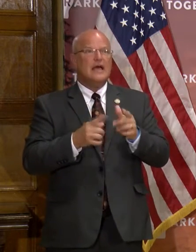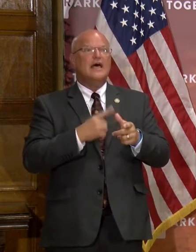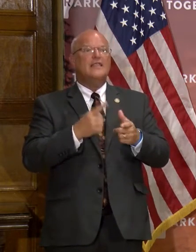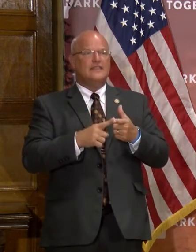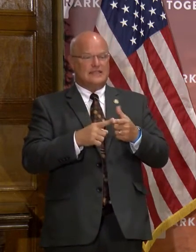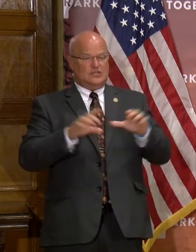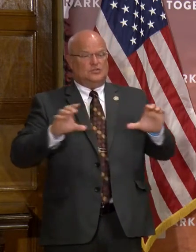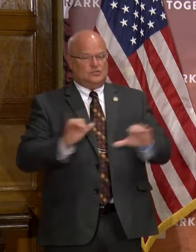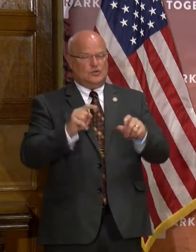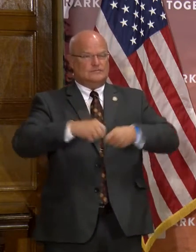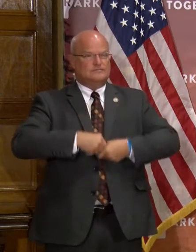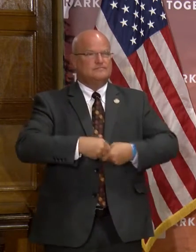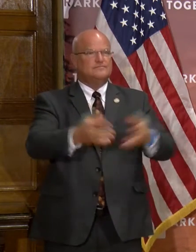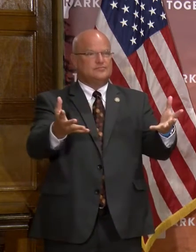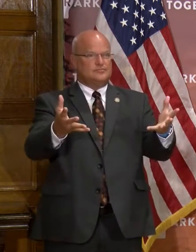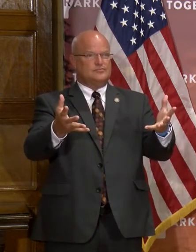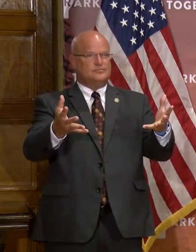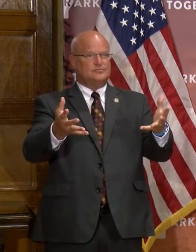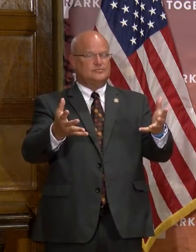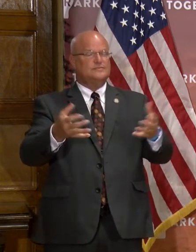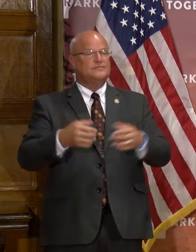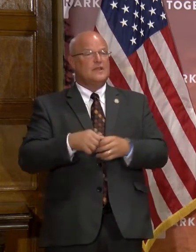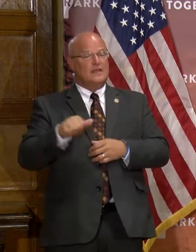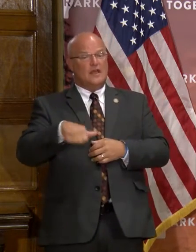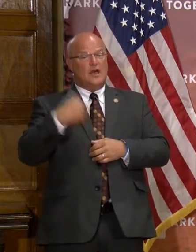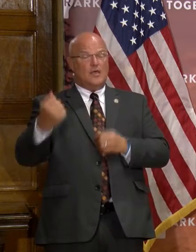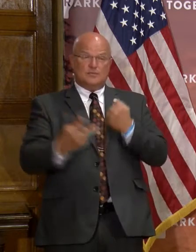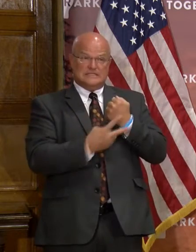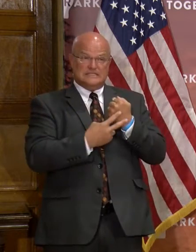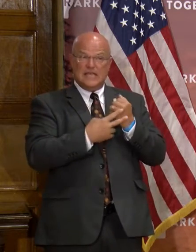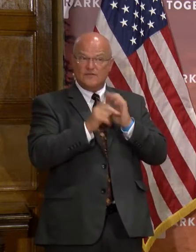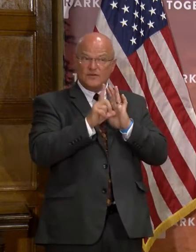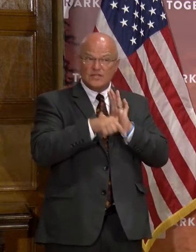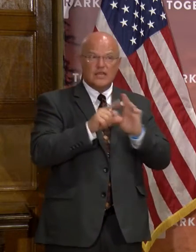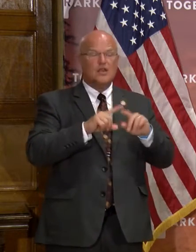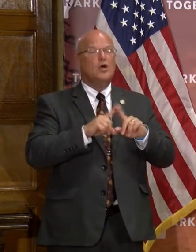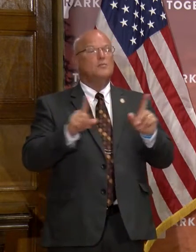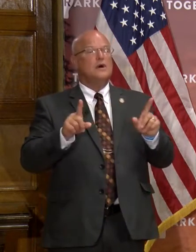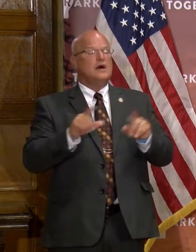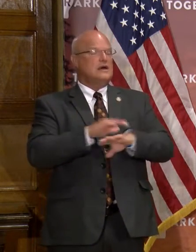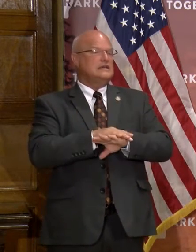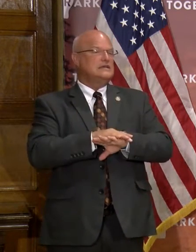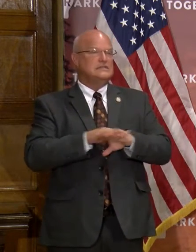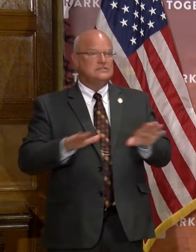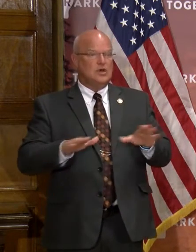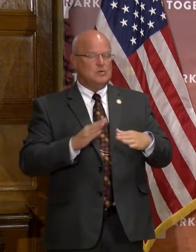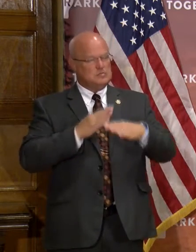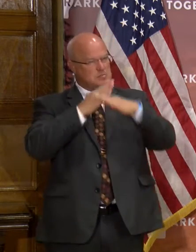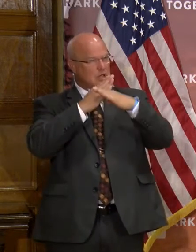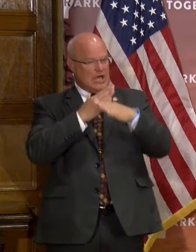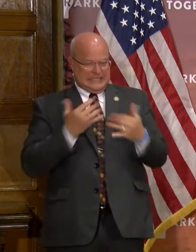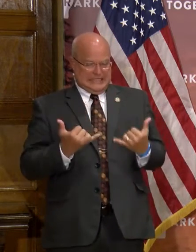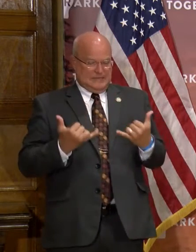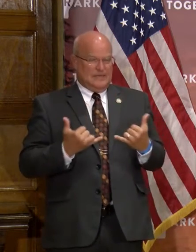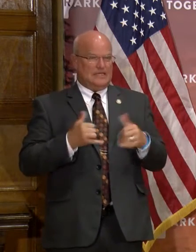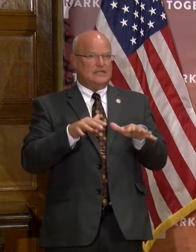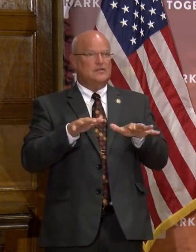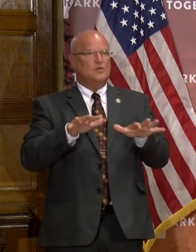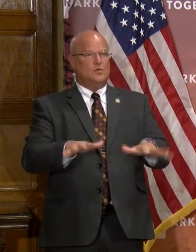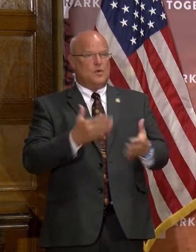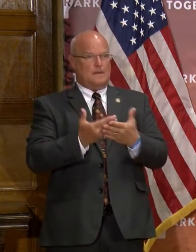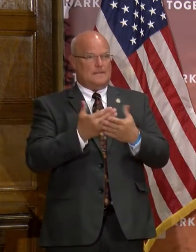door. The rest can be saved for later, but we should not block immediate